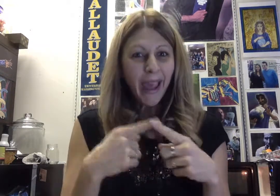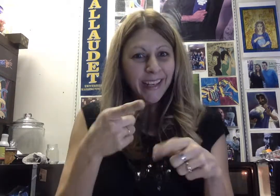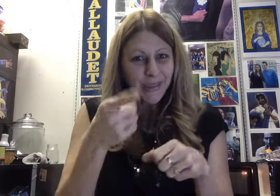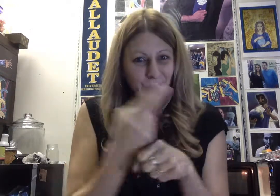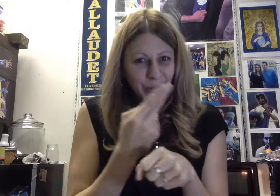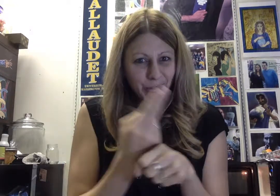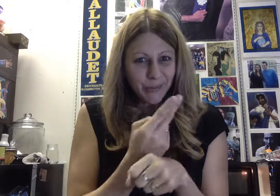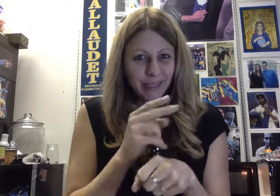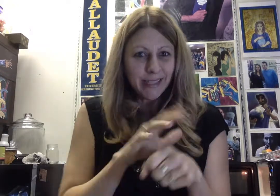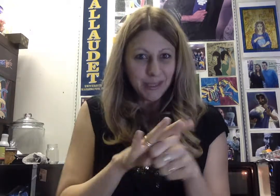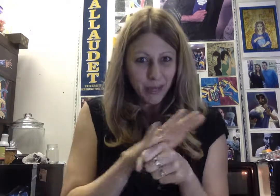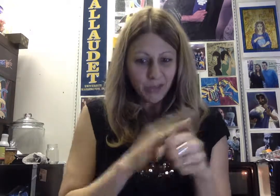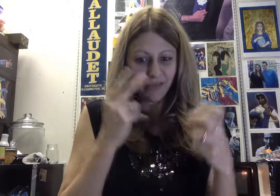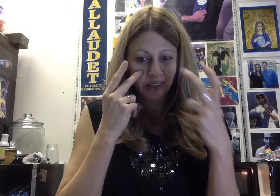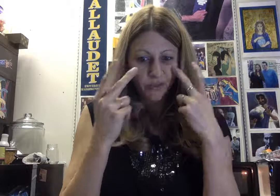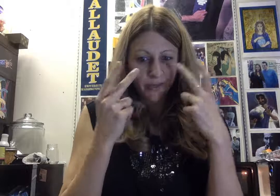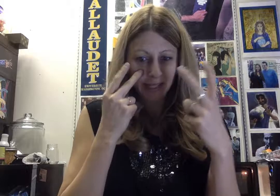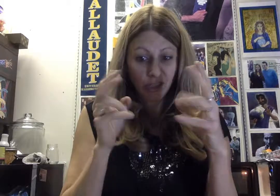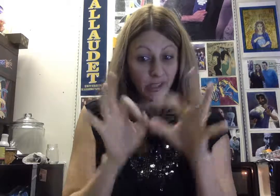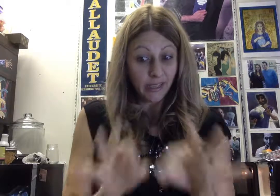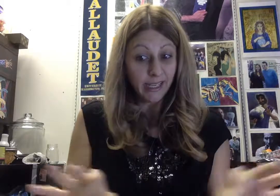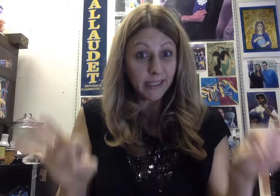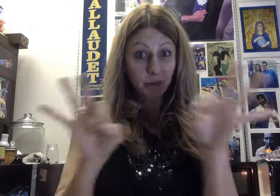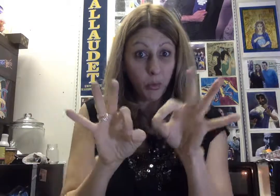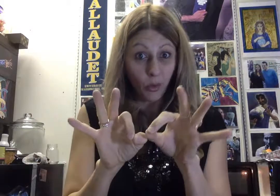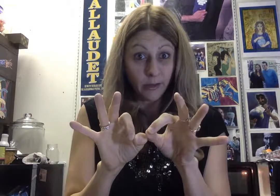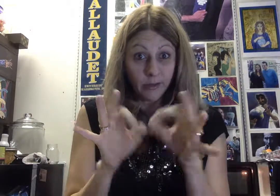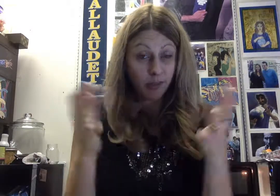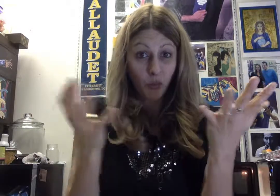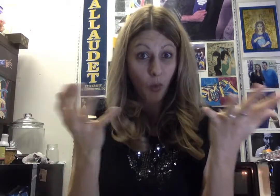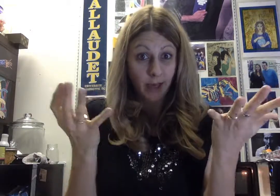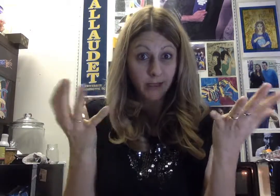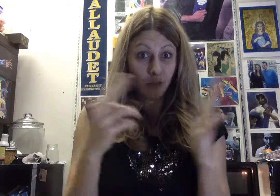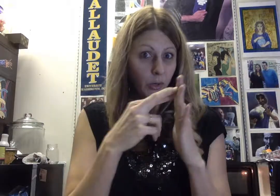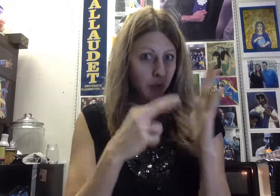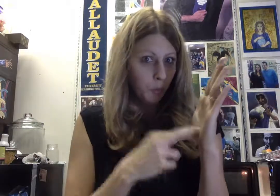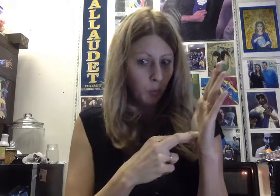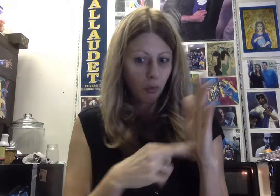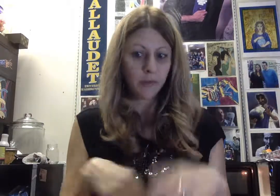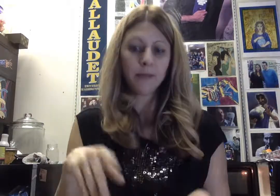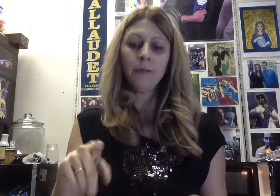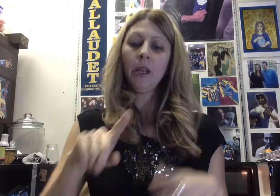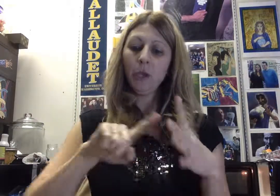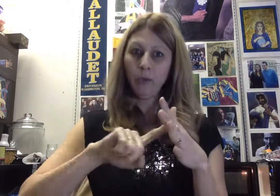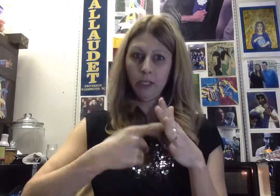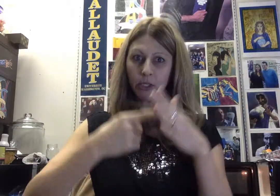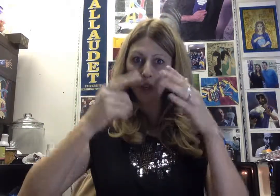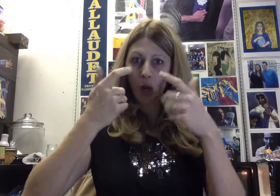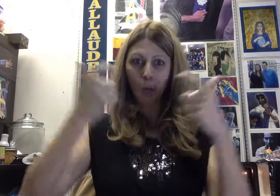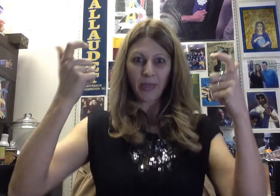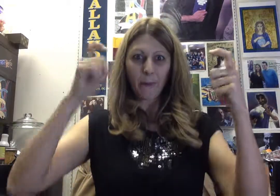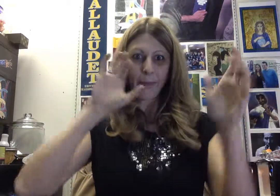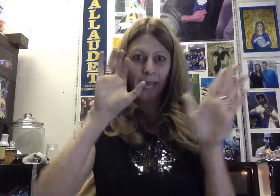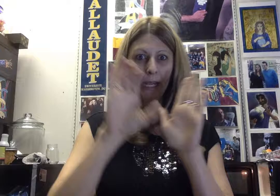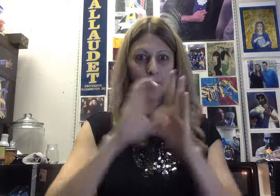When you use spatial visualization, it is important what? What are some rules? You need to start with the big